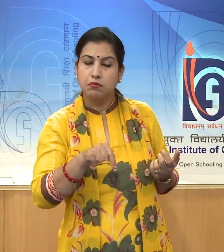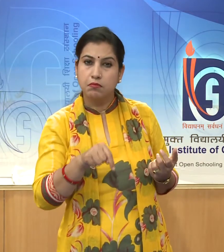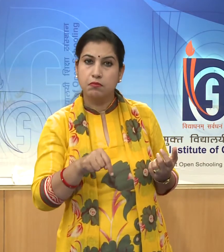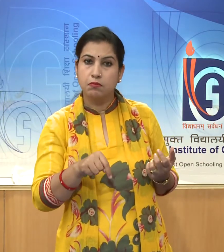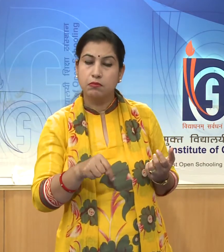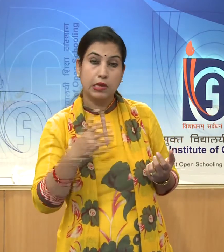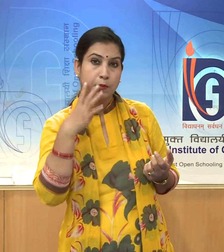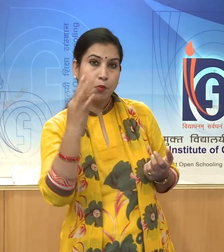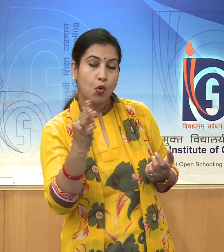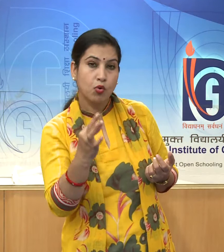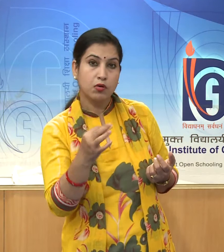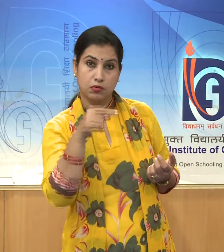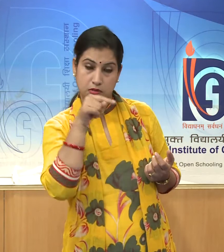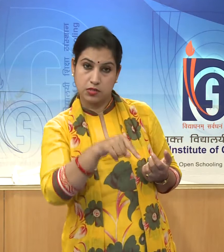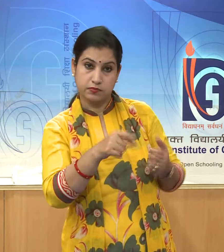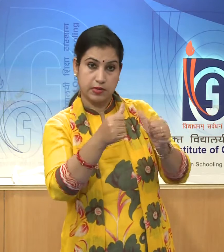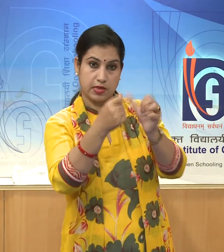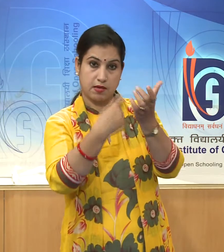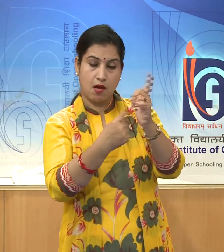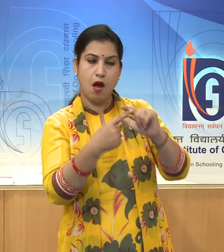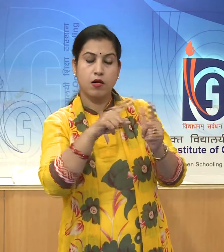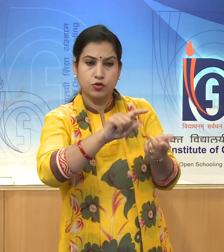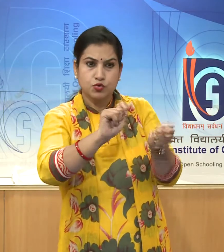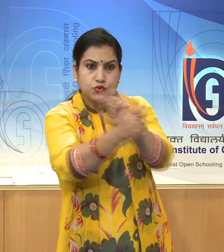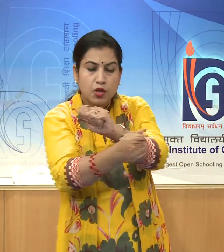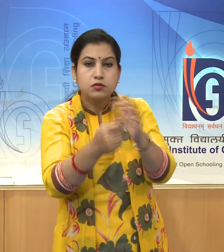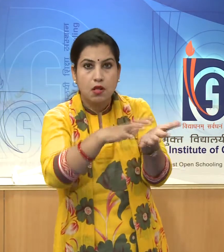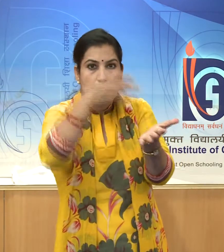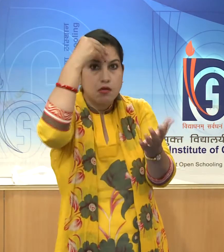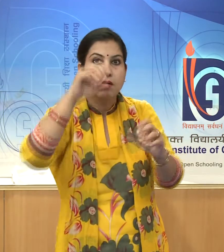features of these art movements.